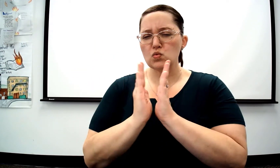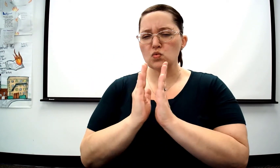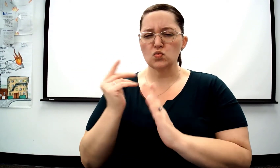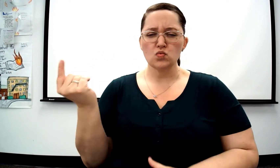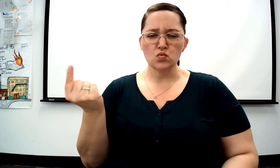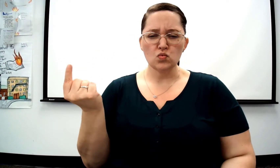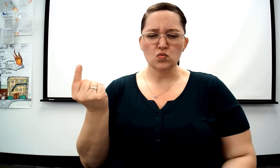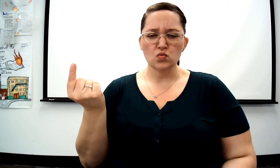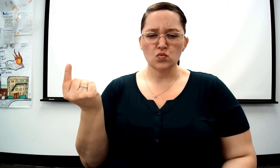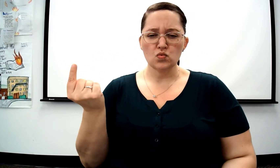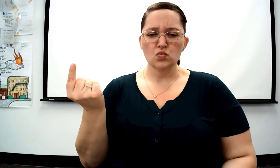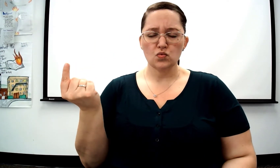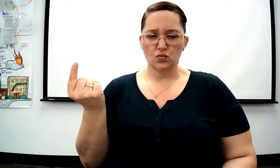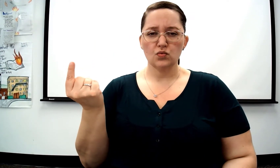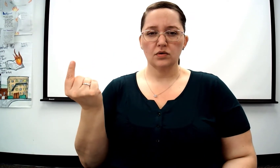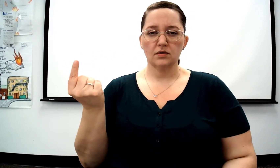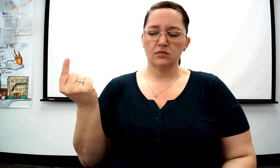Alone is the smallest of the 3.